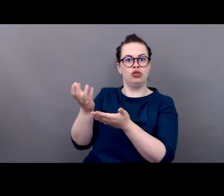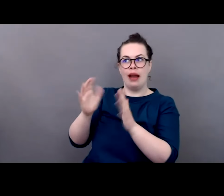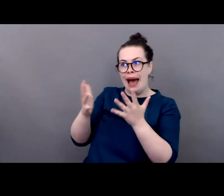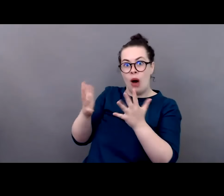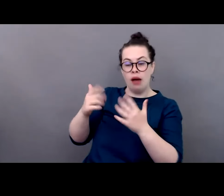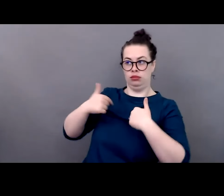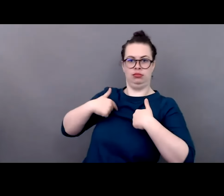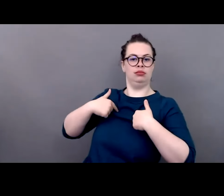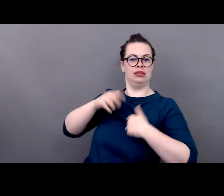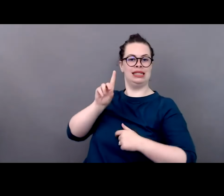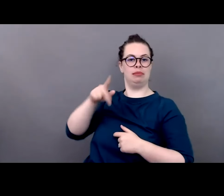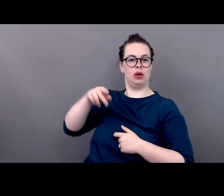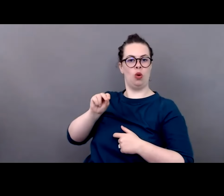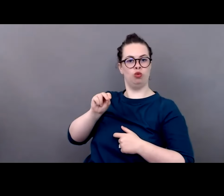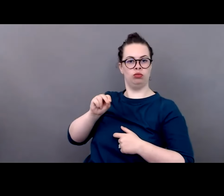example